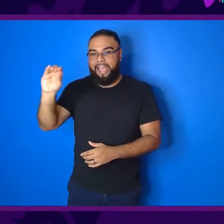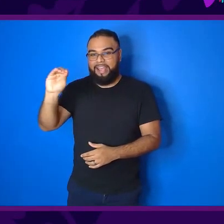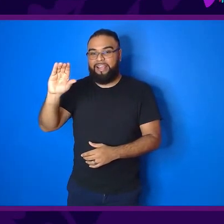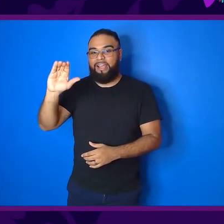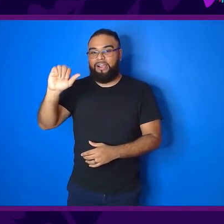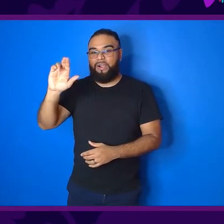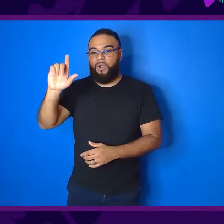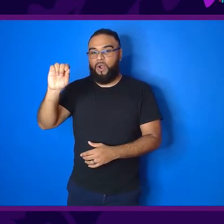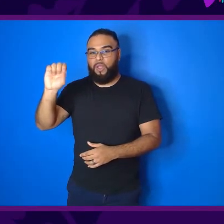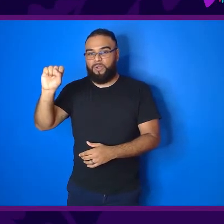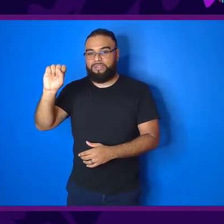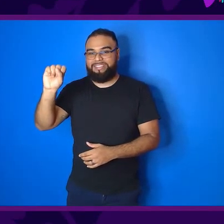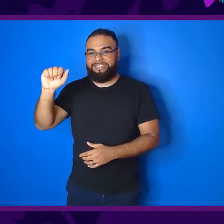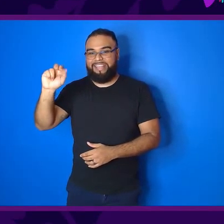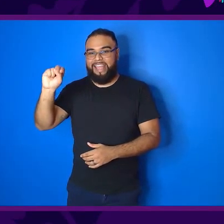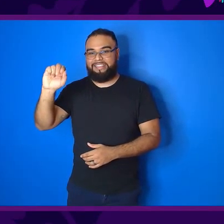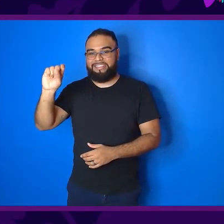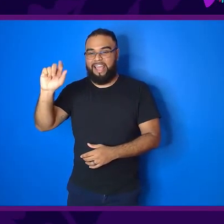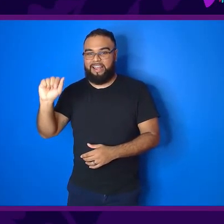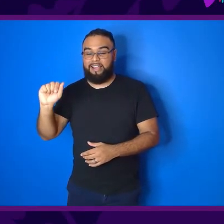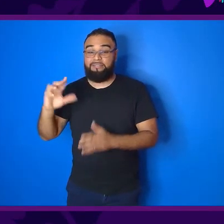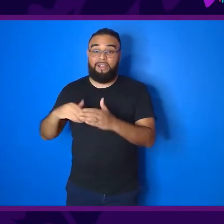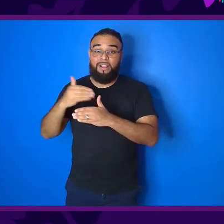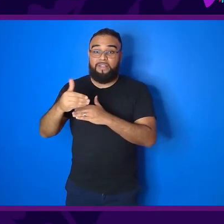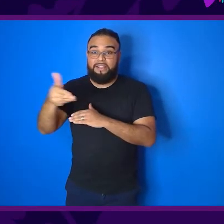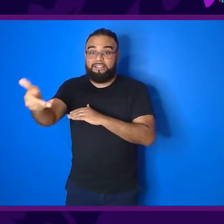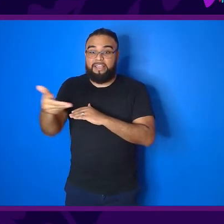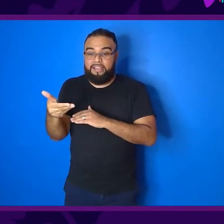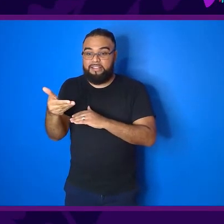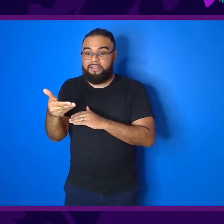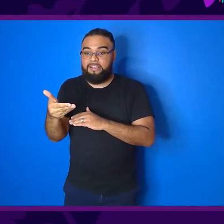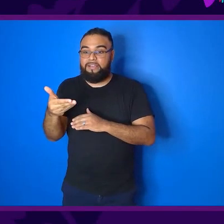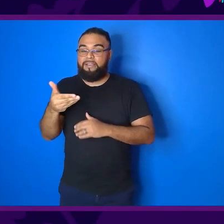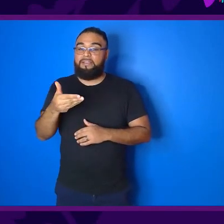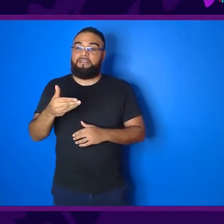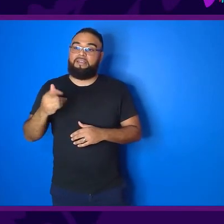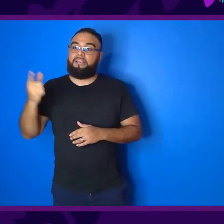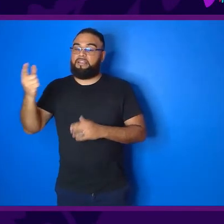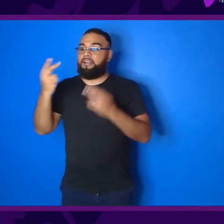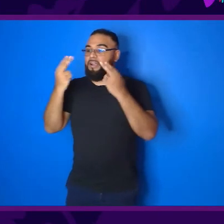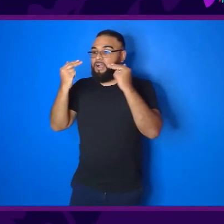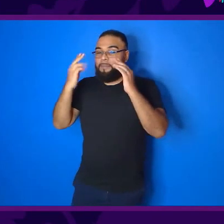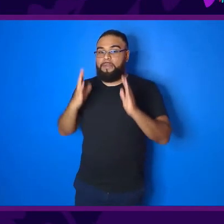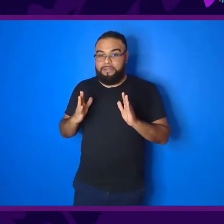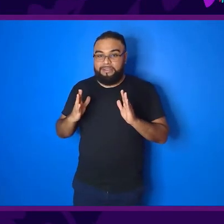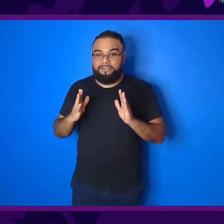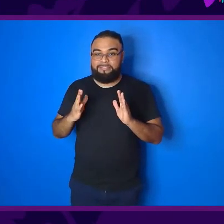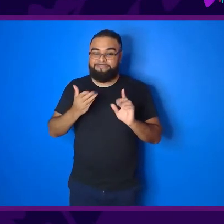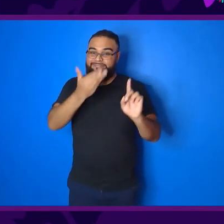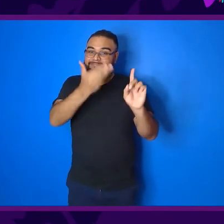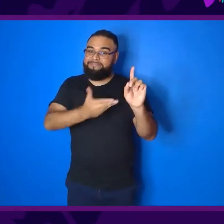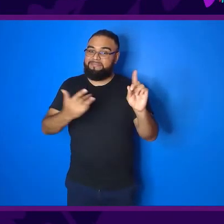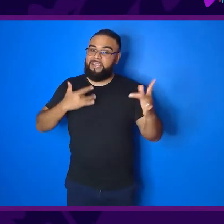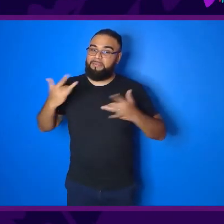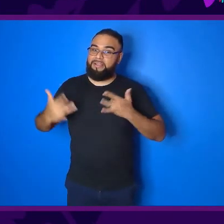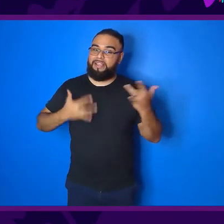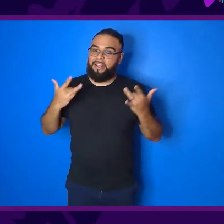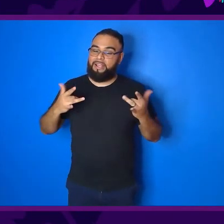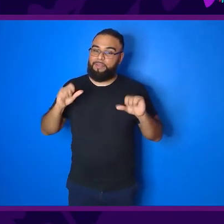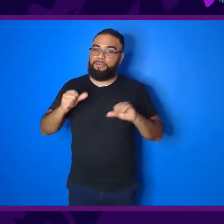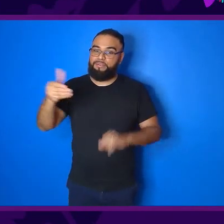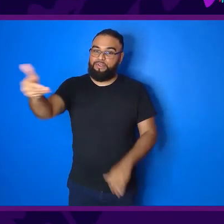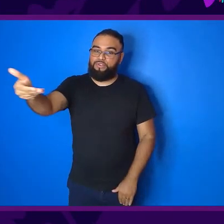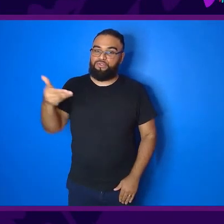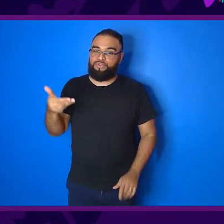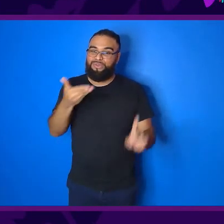Our next guest is very awesome. As a stand-up comic, as a comedian, I'm very excited to be able to introduce him.